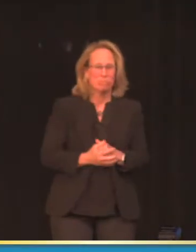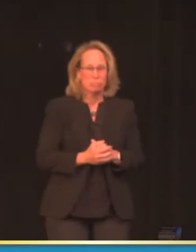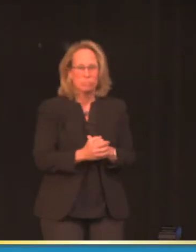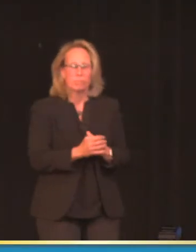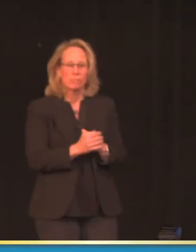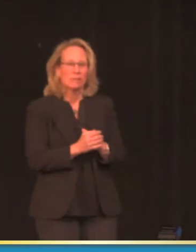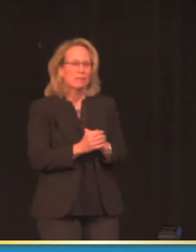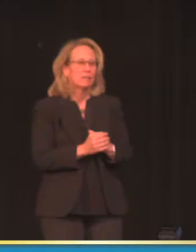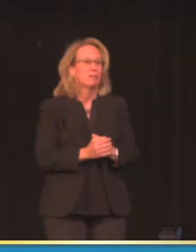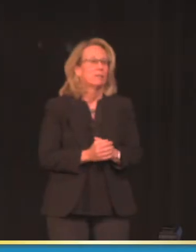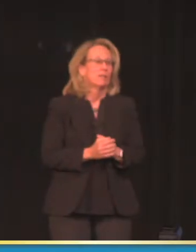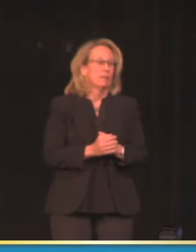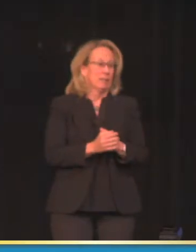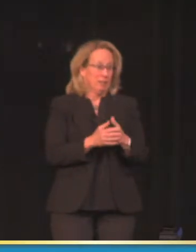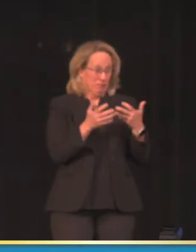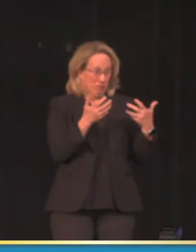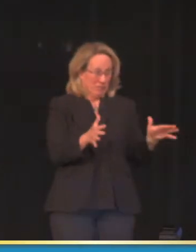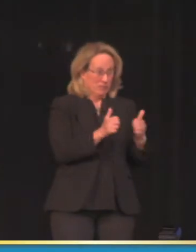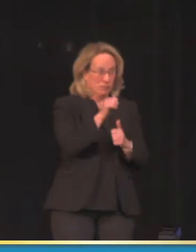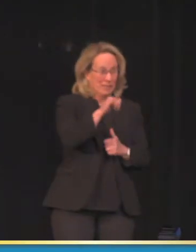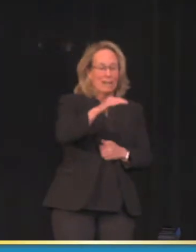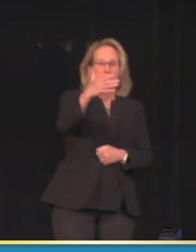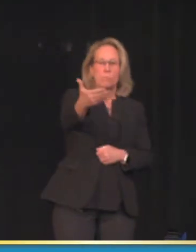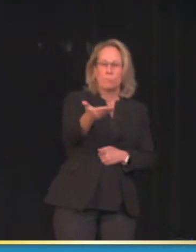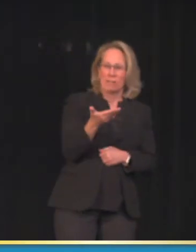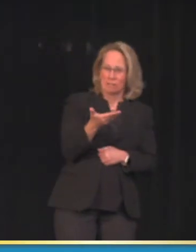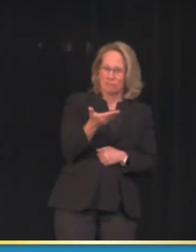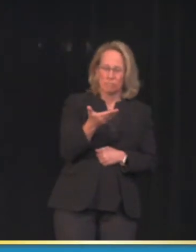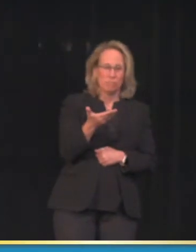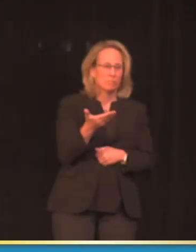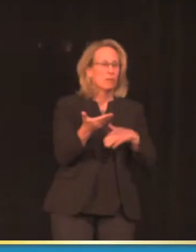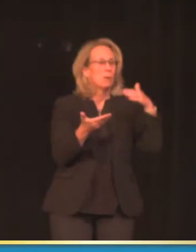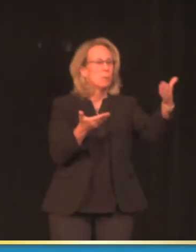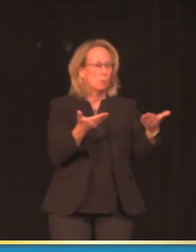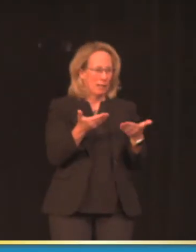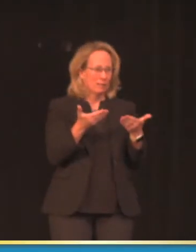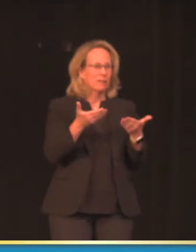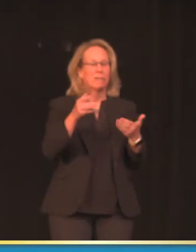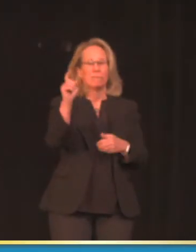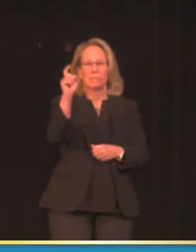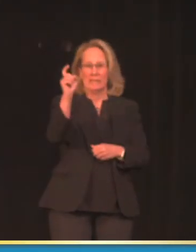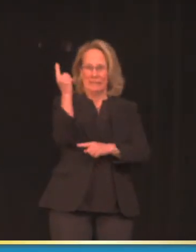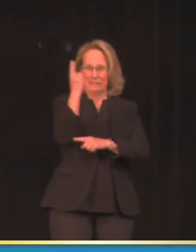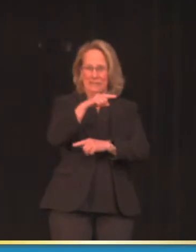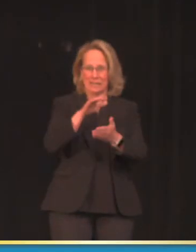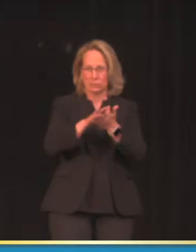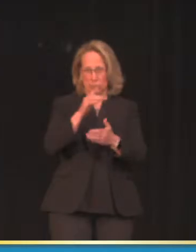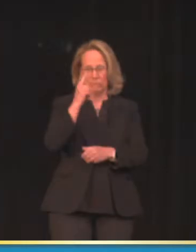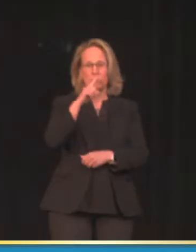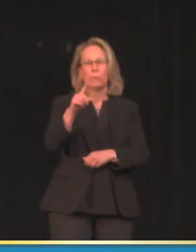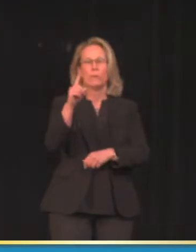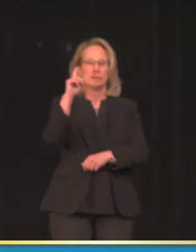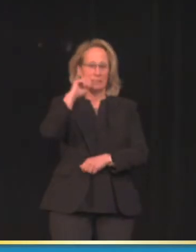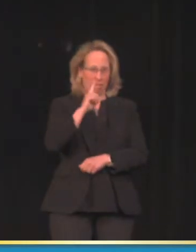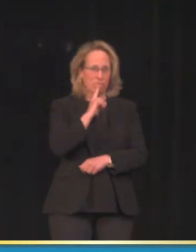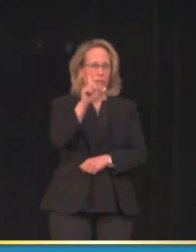With that being said, welcome. Welcome to Phoenix Day School for the Deaf 2025 graduation